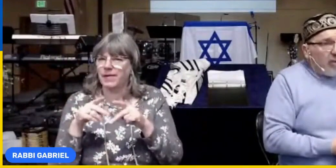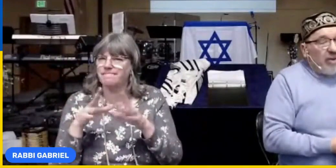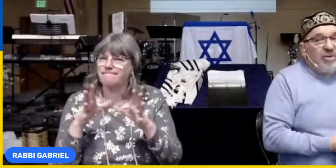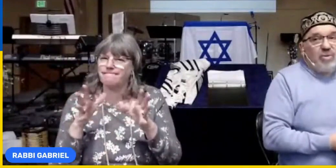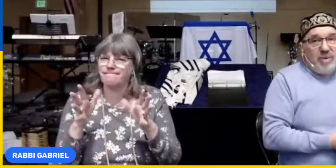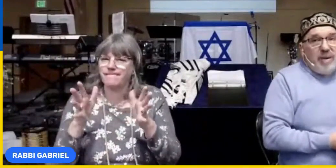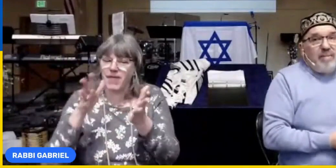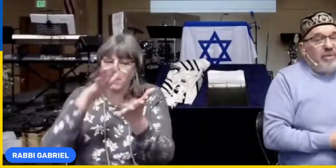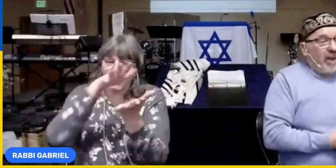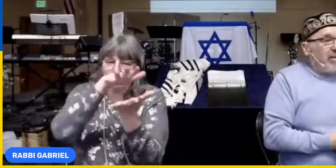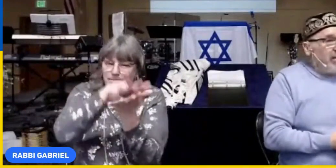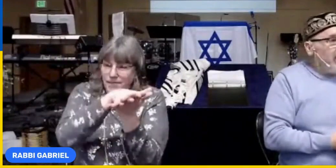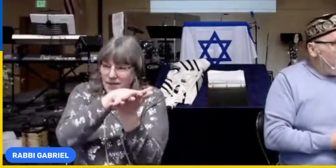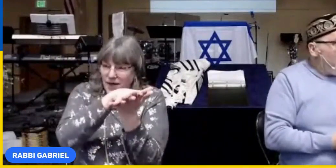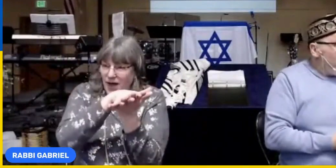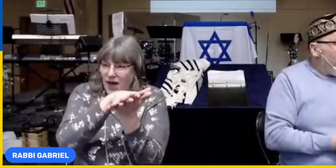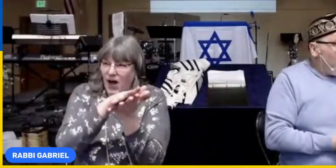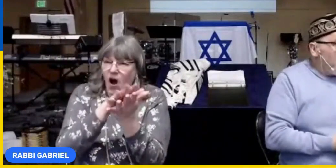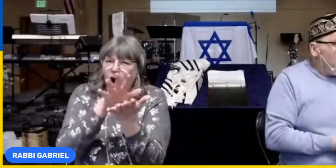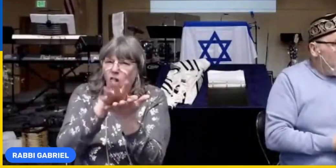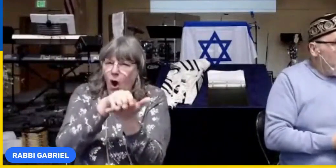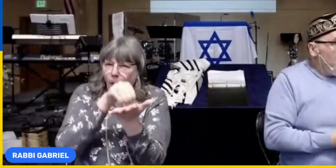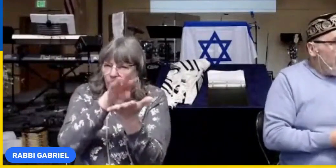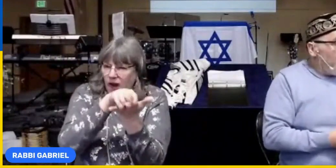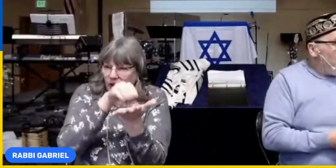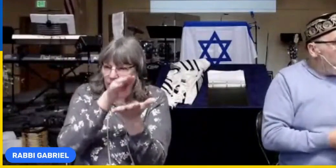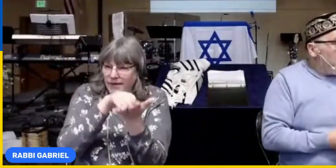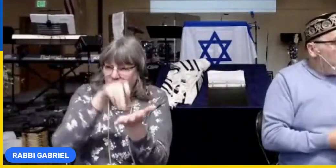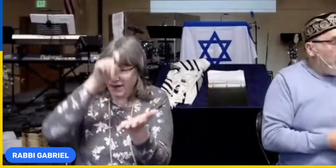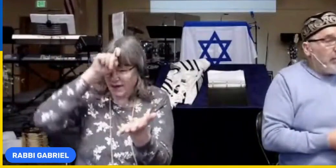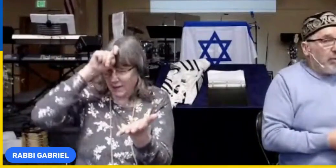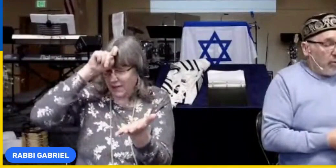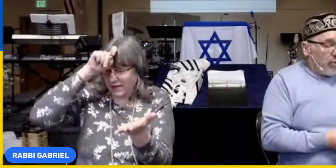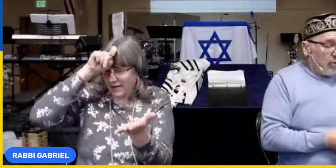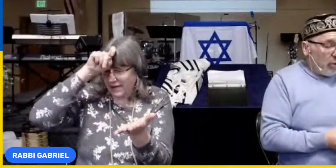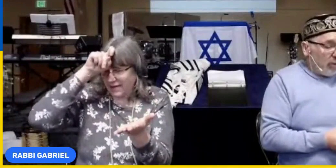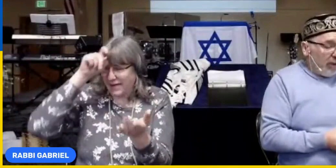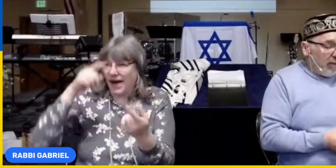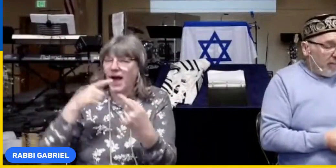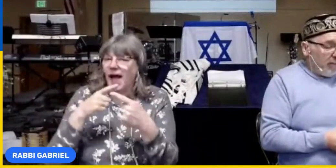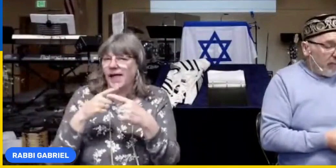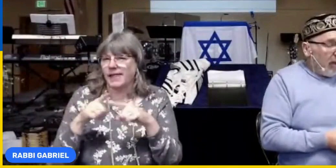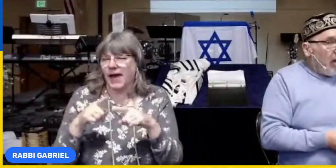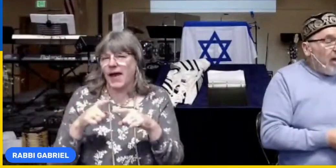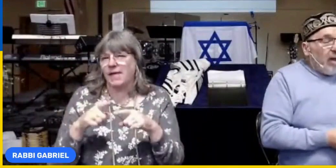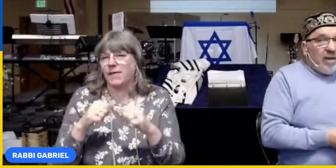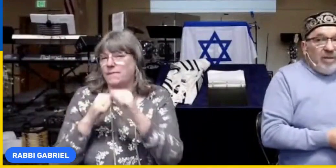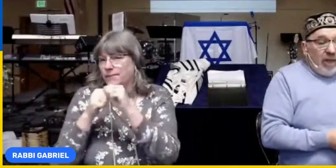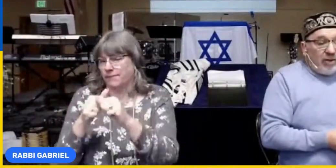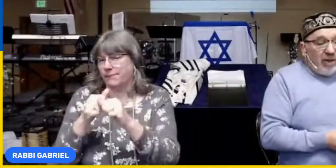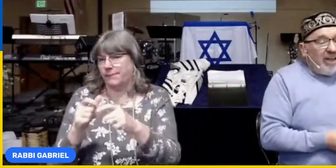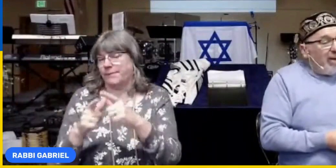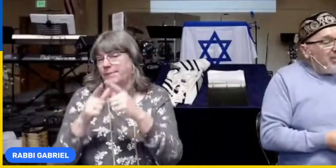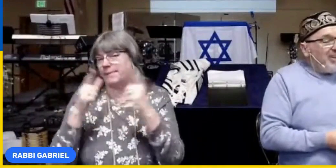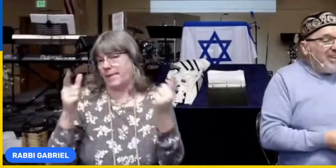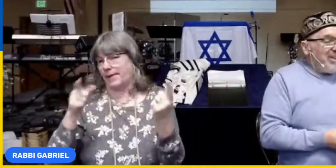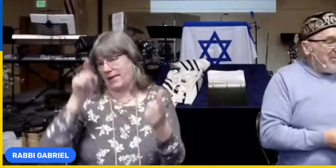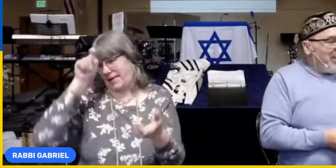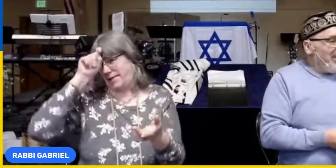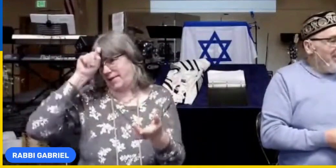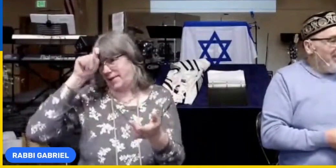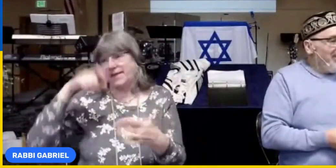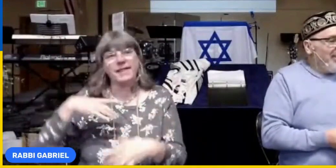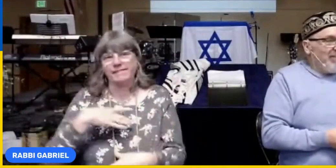It's important to remember that fact. If not, we don't remember the whole story. They actually loved